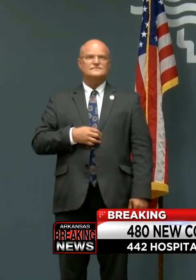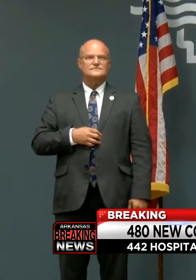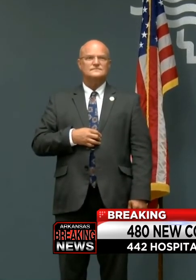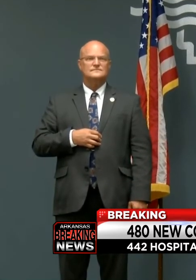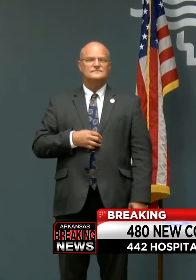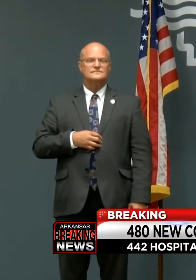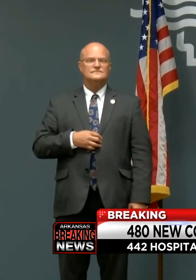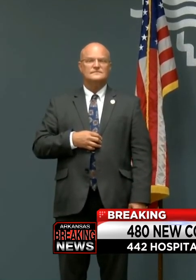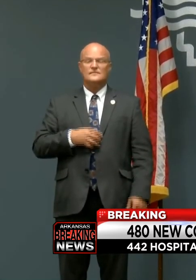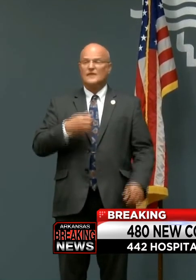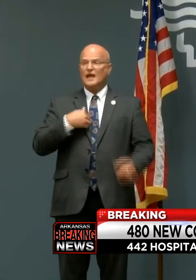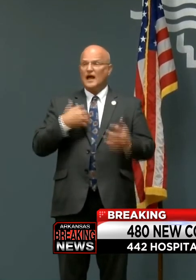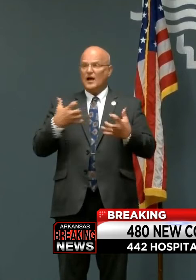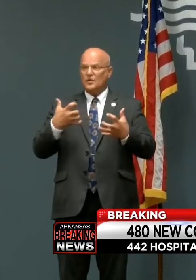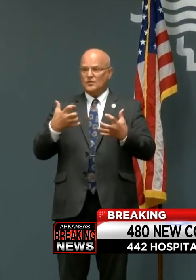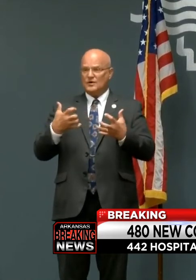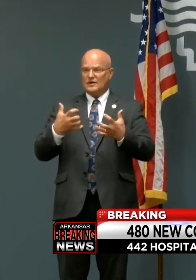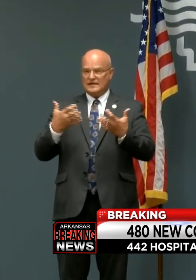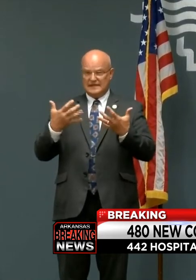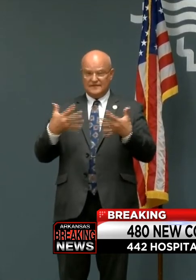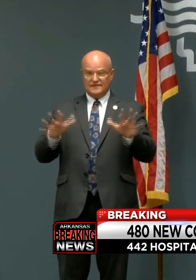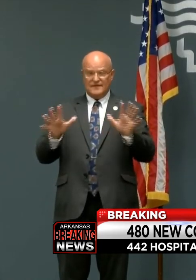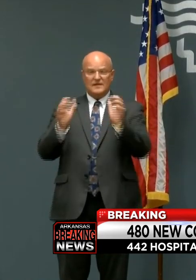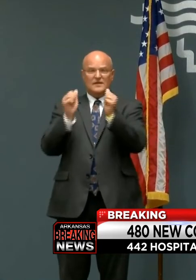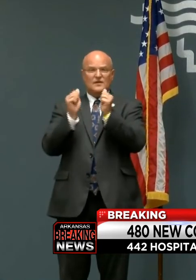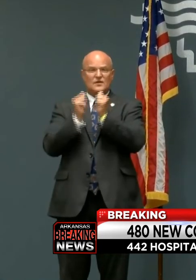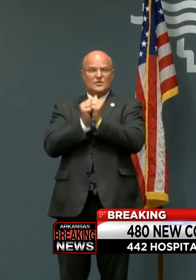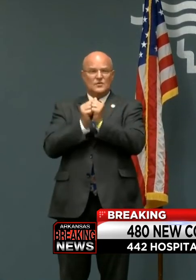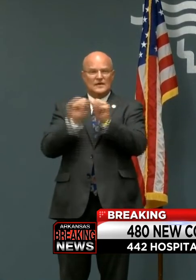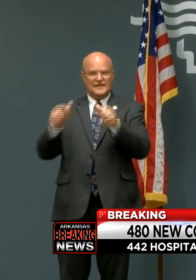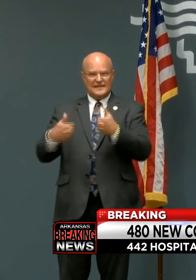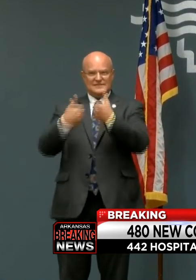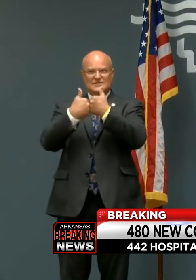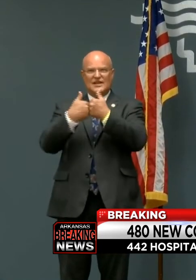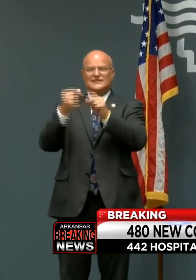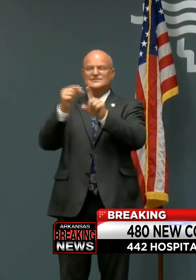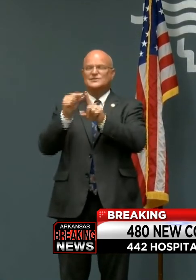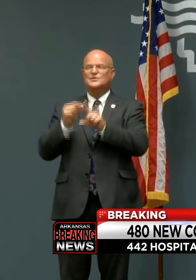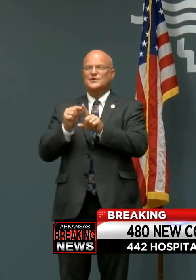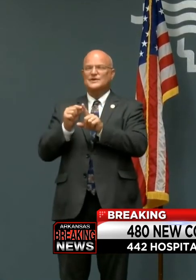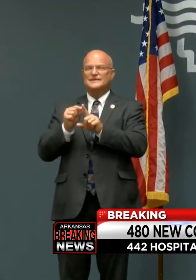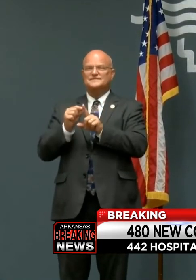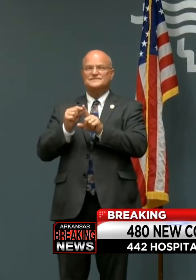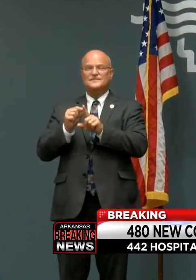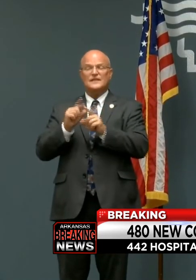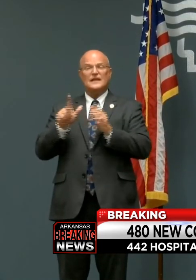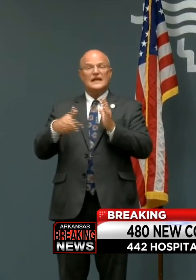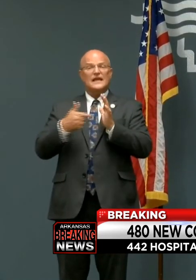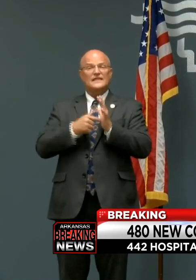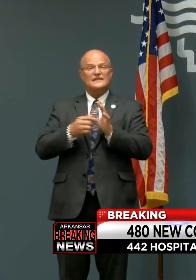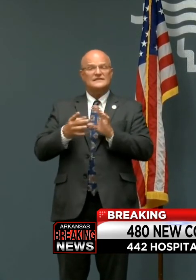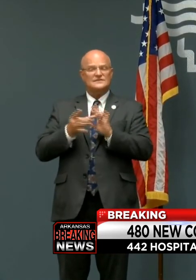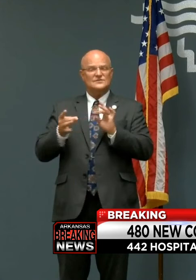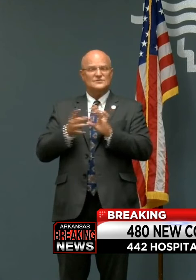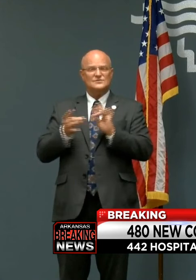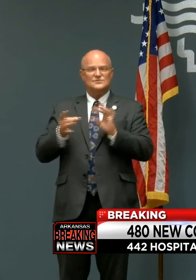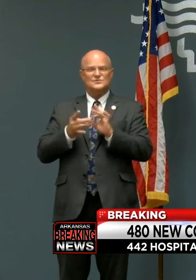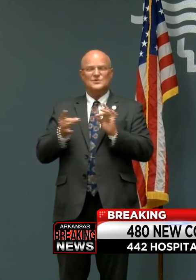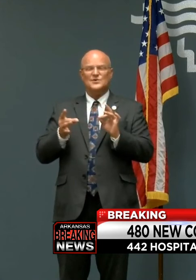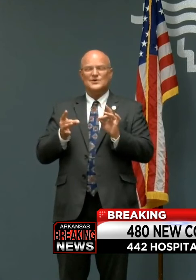I want to end with a challenging word. And this is a story